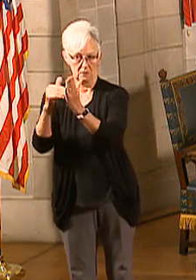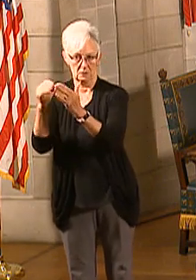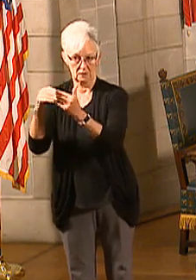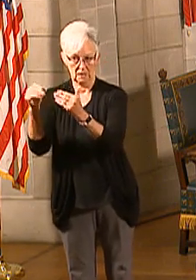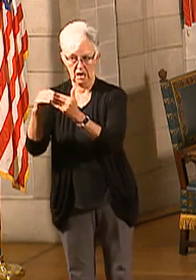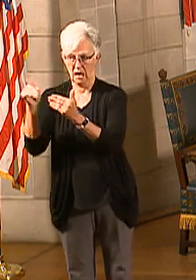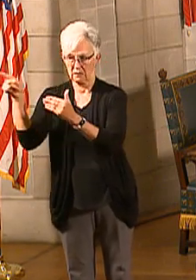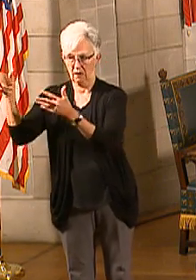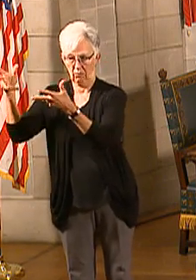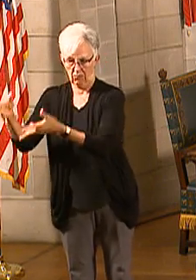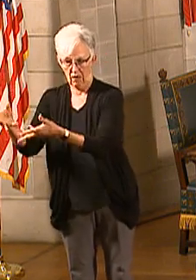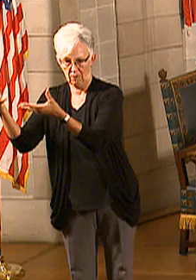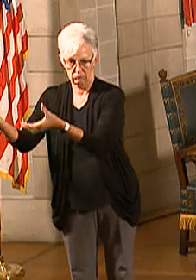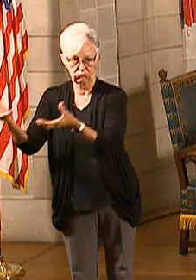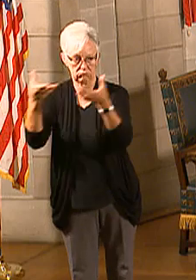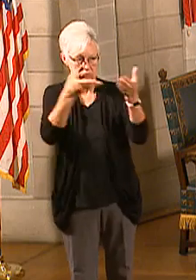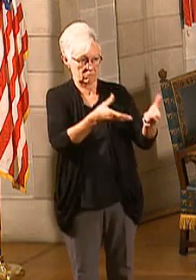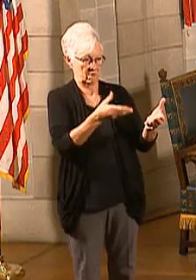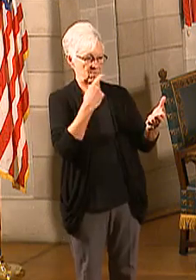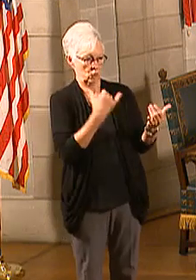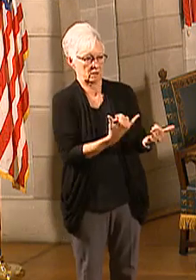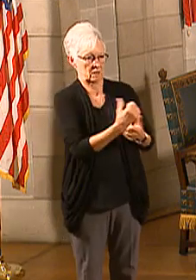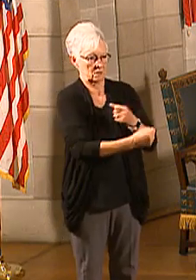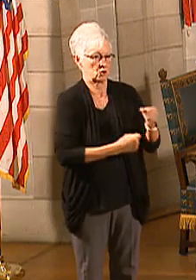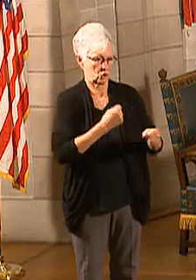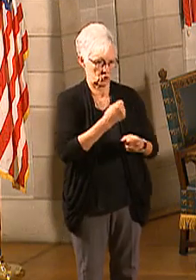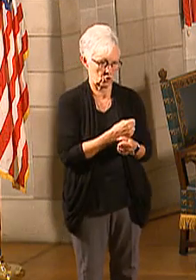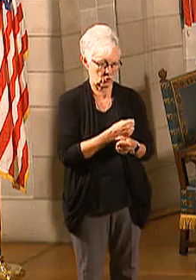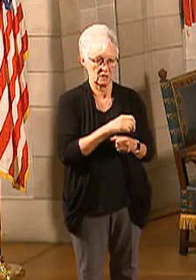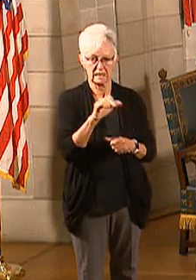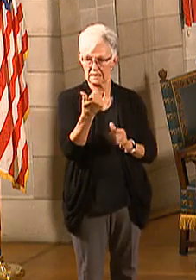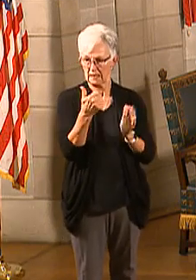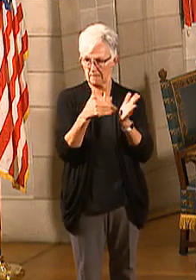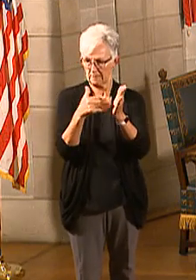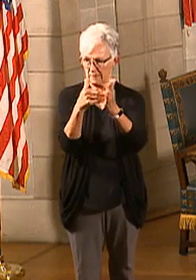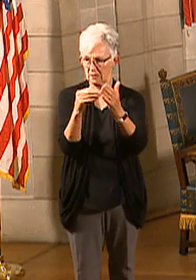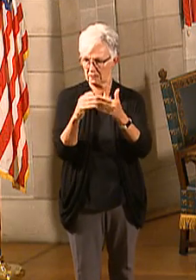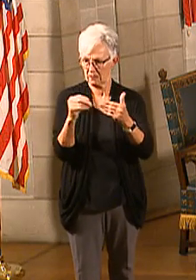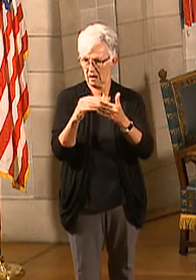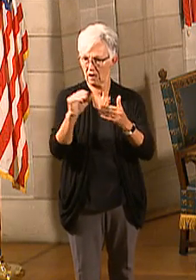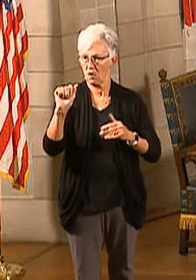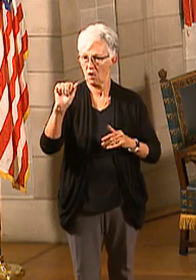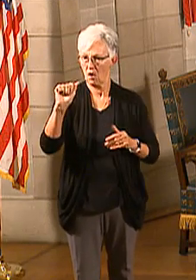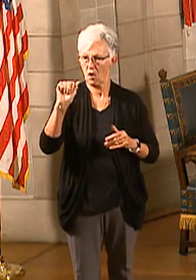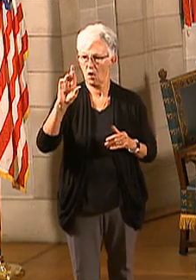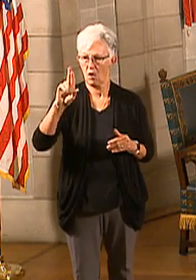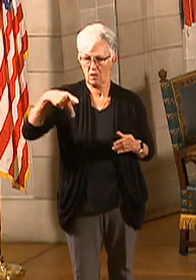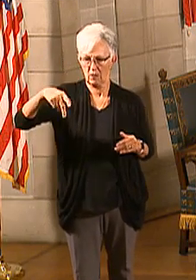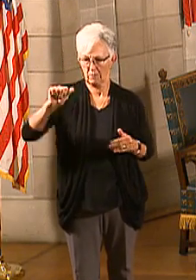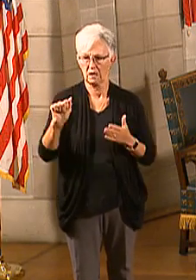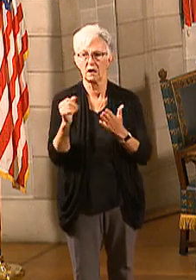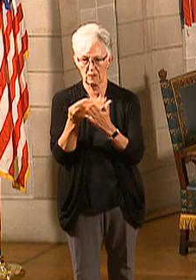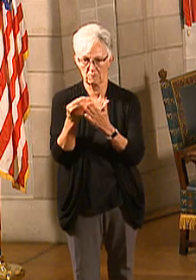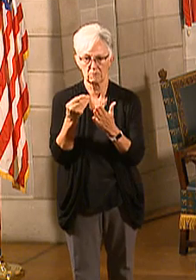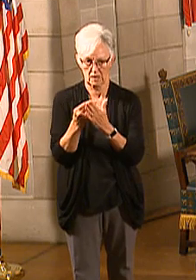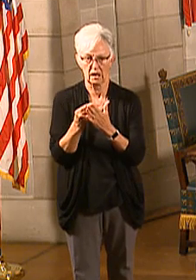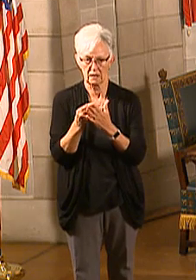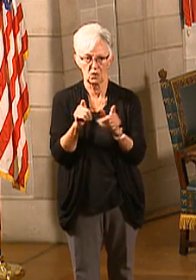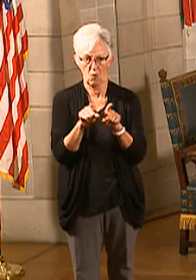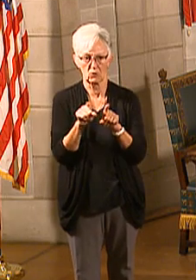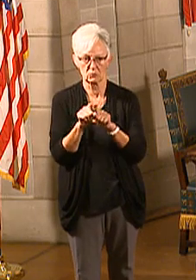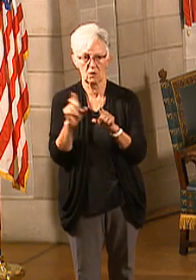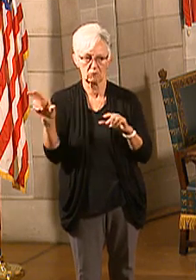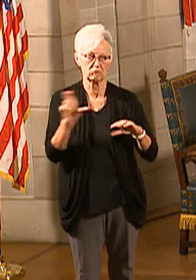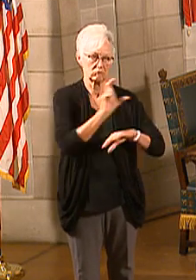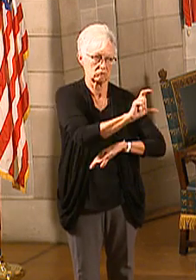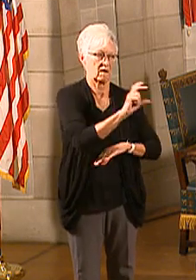this year to help address that. And we put about $10 million in ARPA funds to be able to help address that increase in the number of kids we see in the